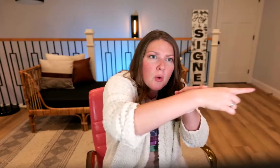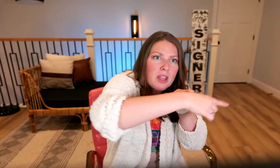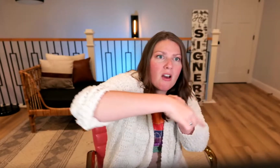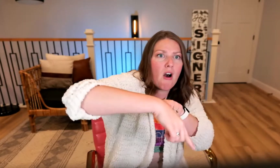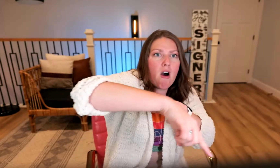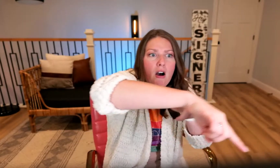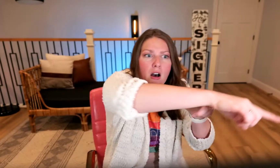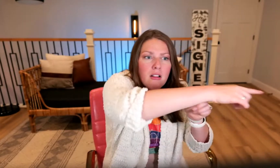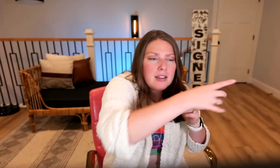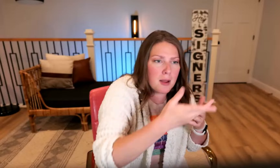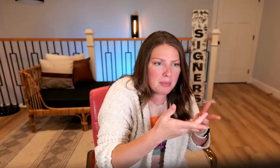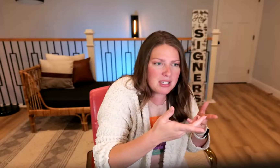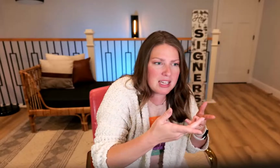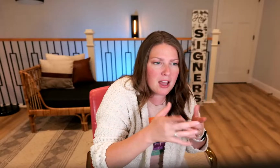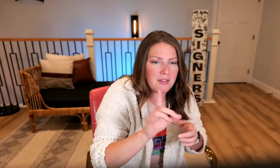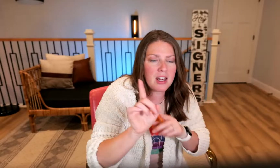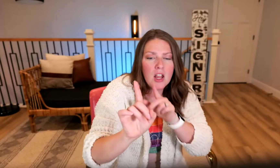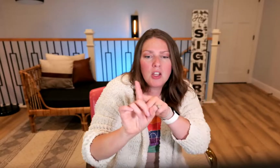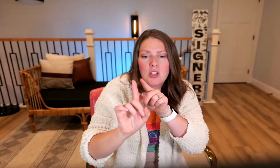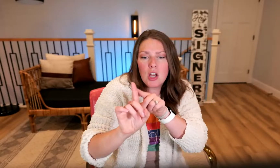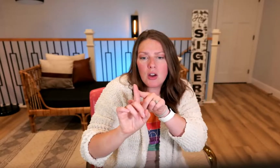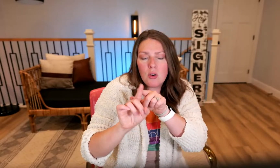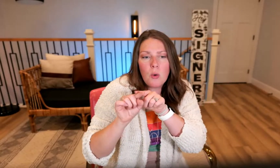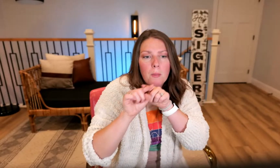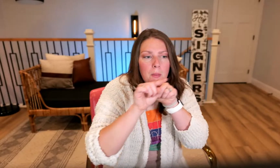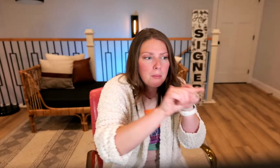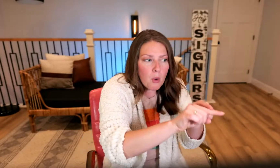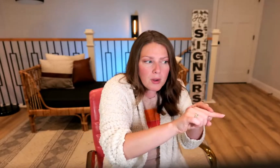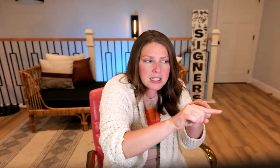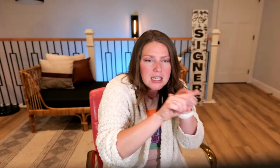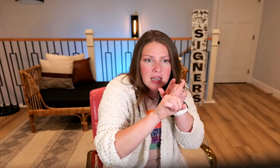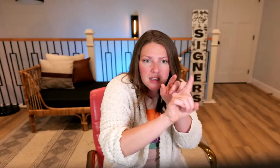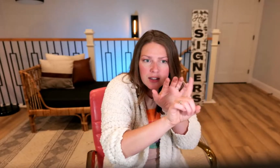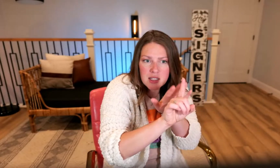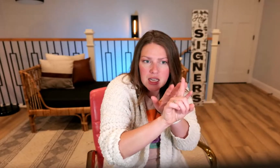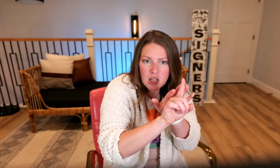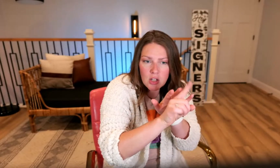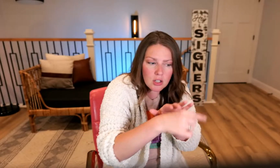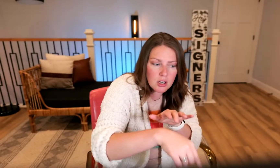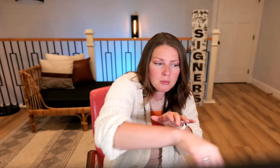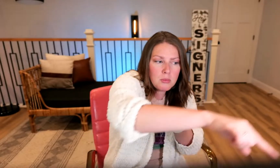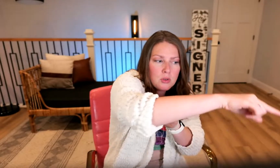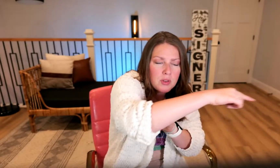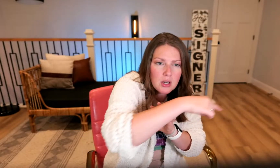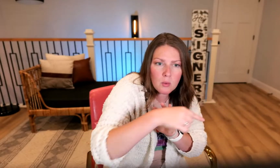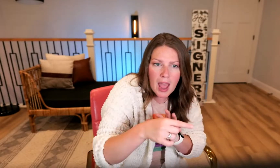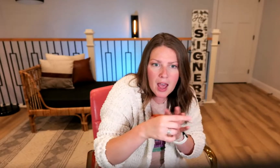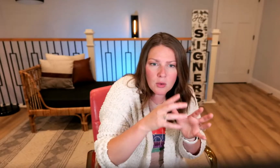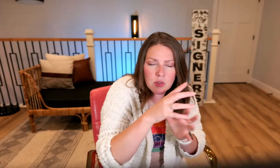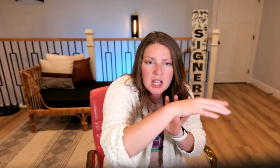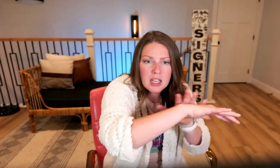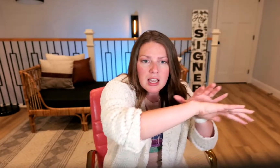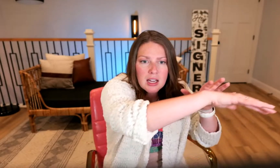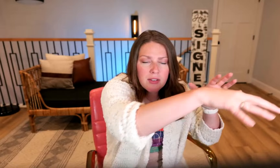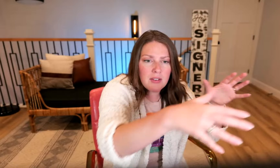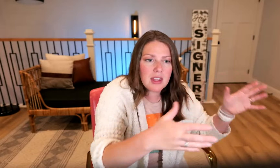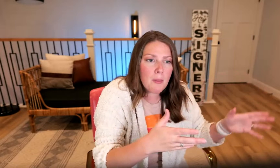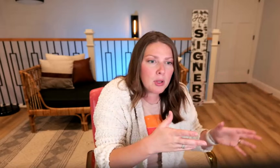showing the all-encompassing of it. So pointing, singular, moving around, kind of giving that